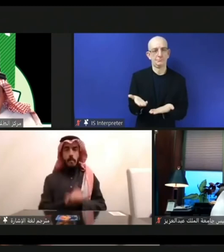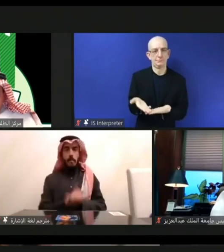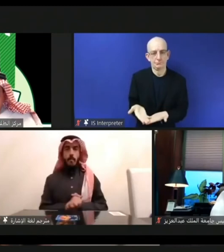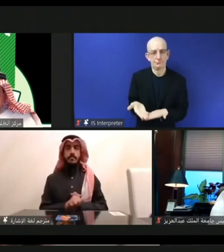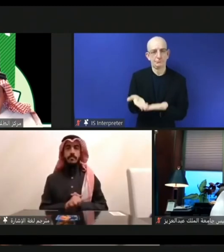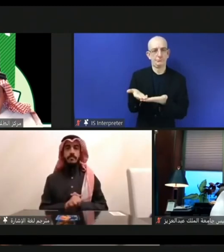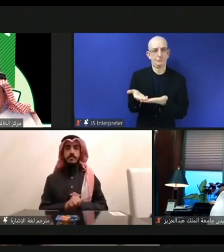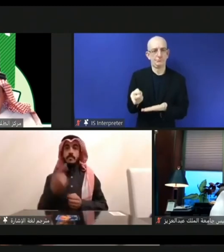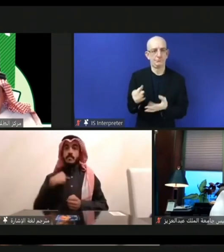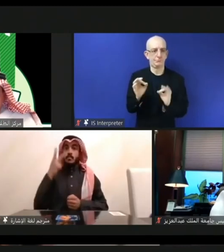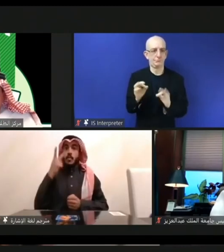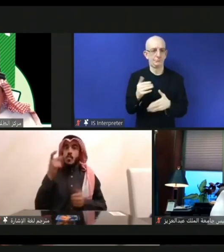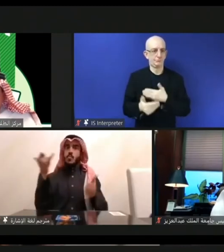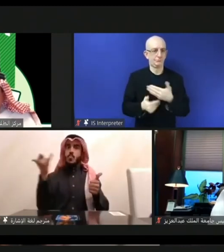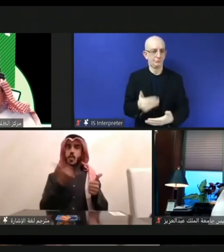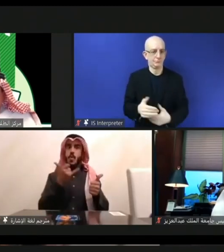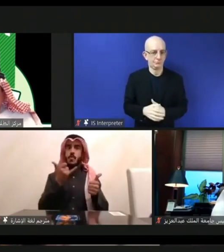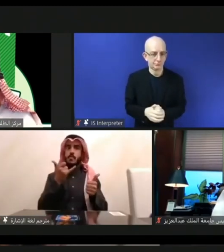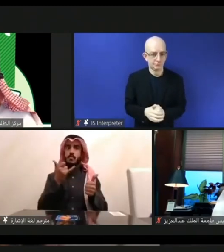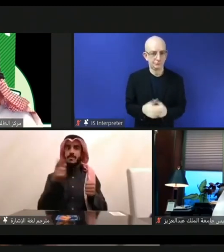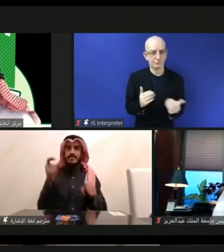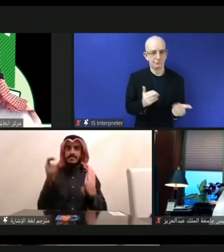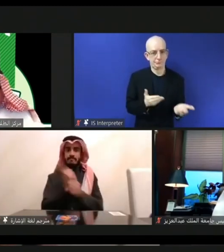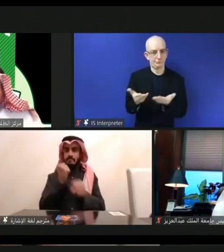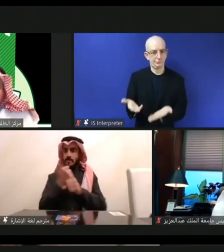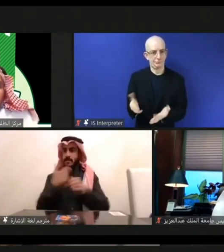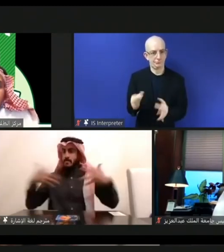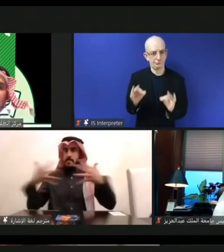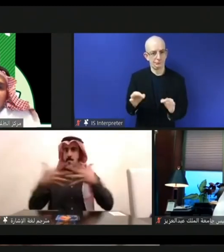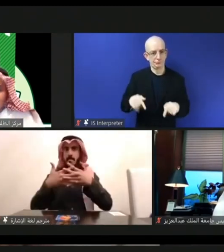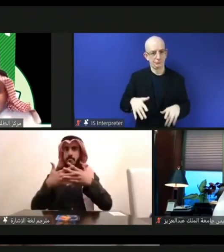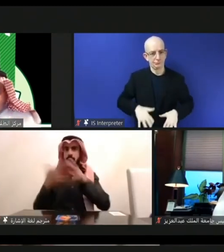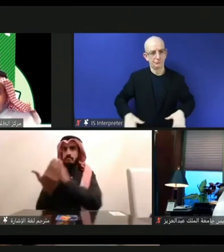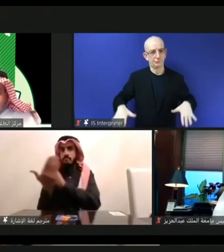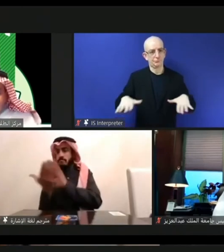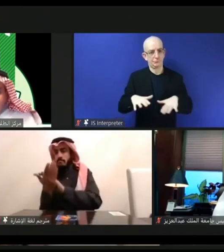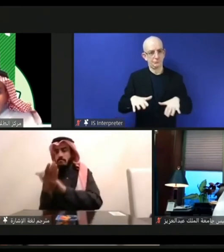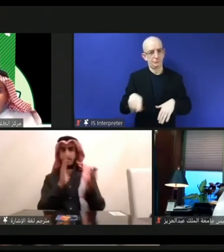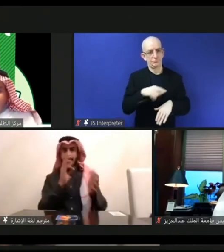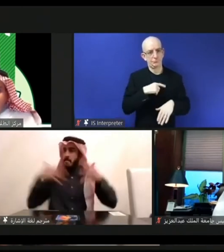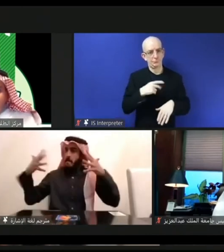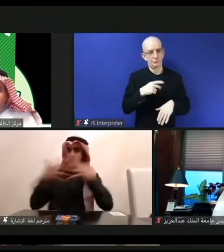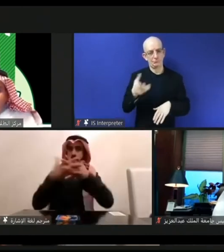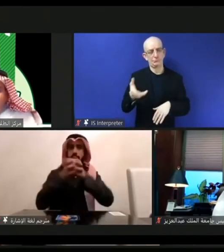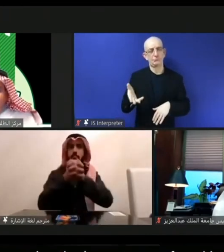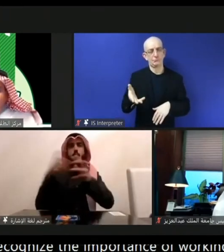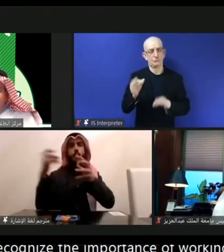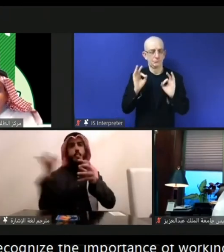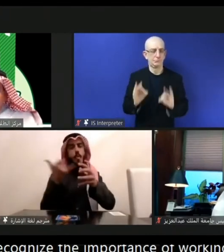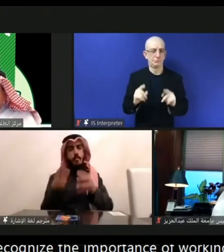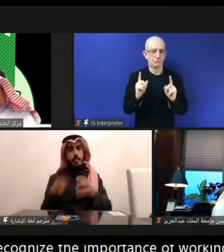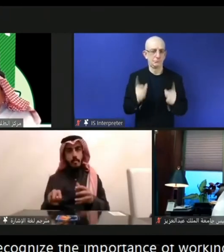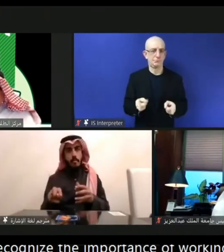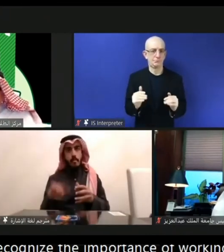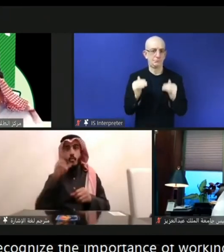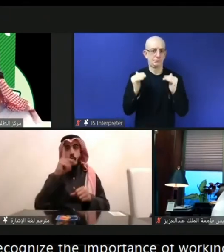the importance of working hand by hand, protect the right of people with disabilities, and this is where we find